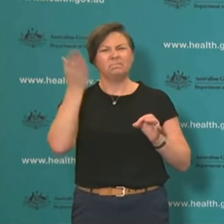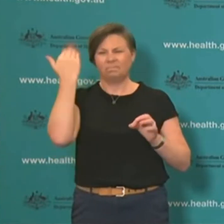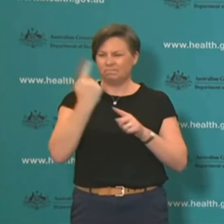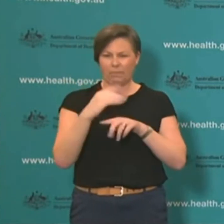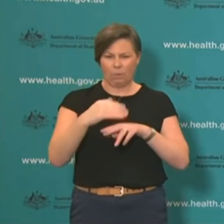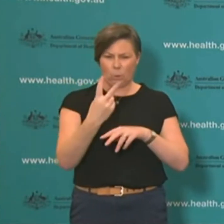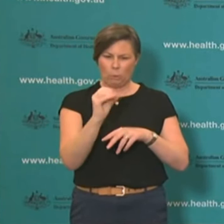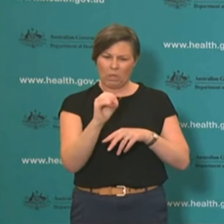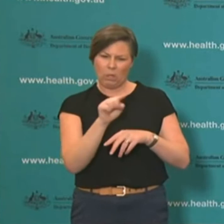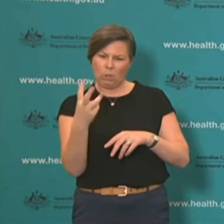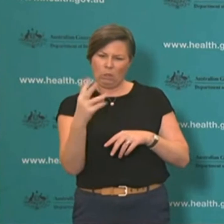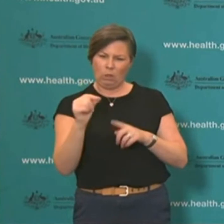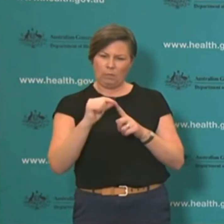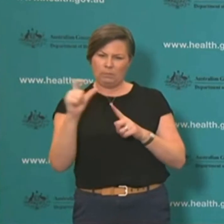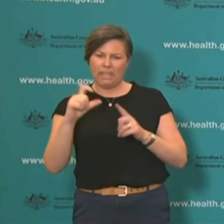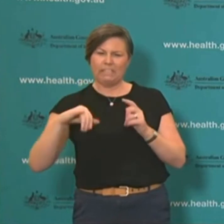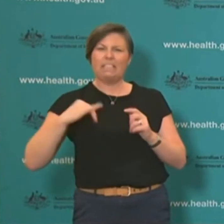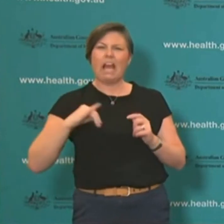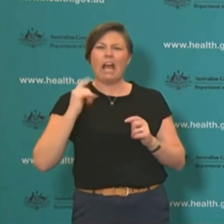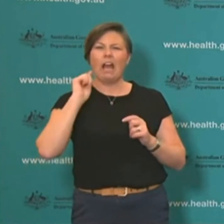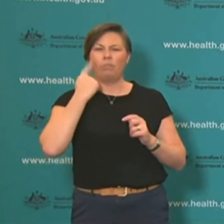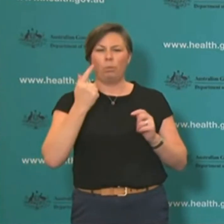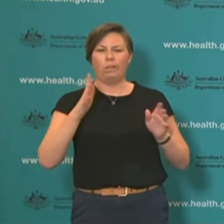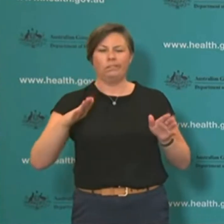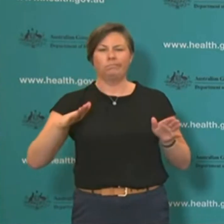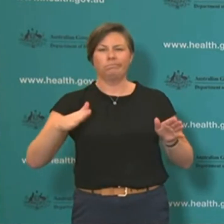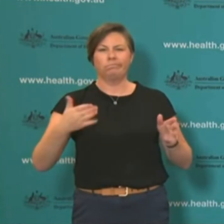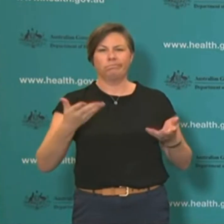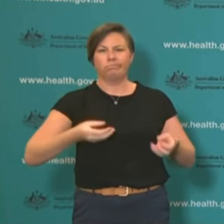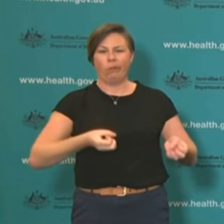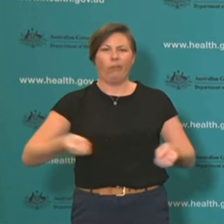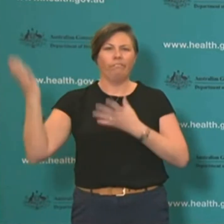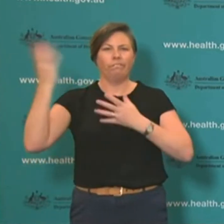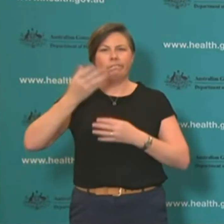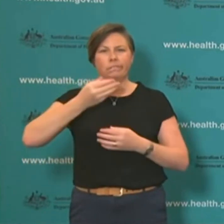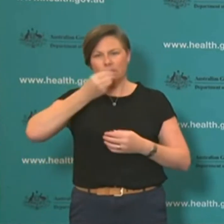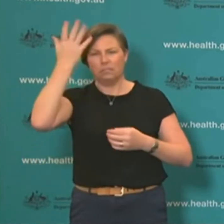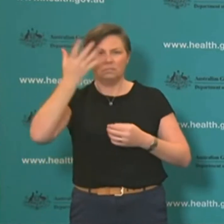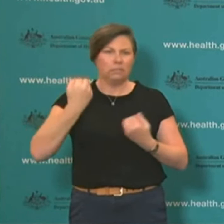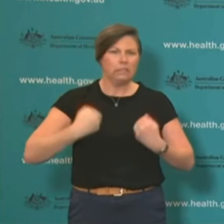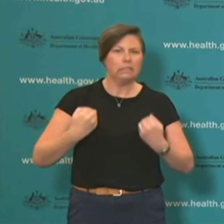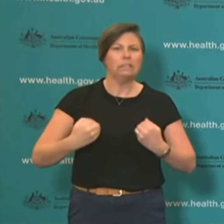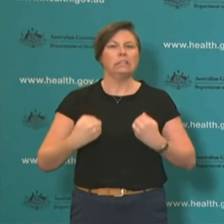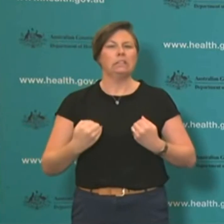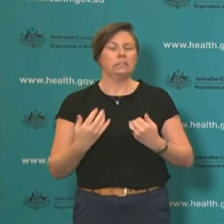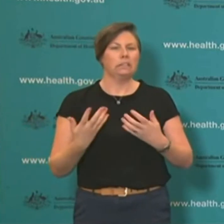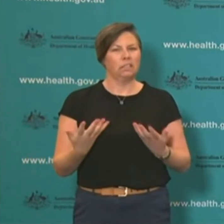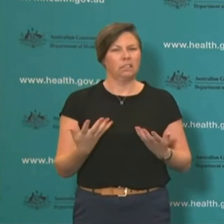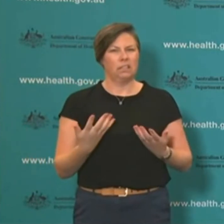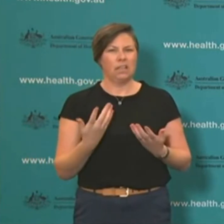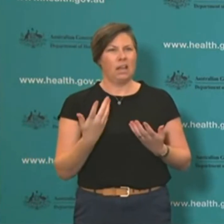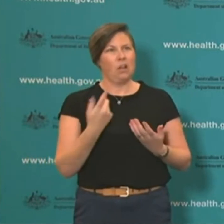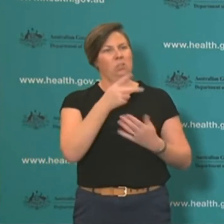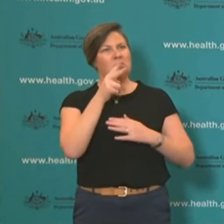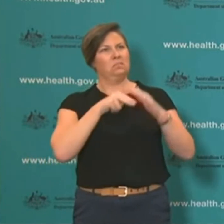mistake to not have that as a higher estimate of how many aged care workers might be taken out of the workforce because of isolation, quarantine reasons